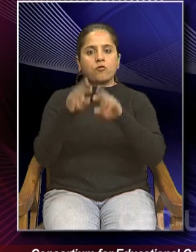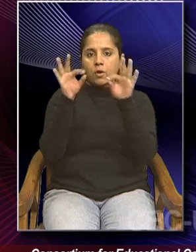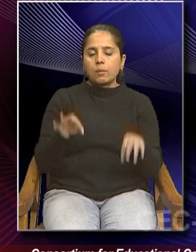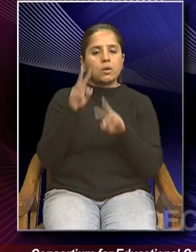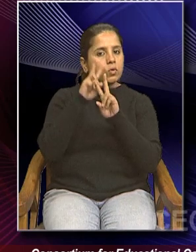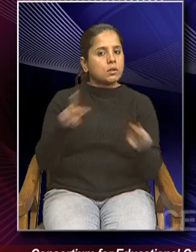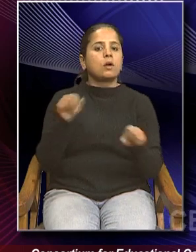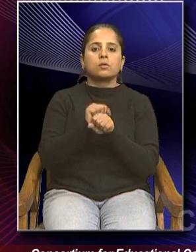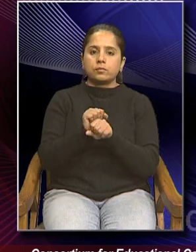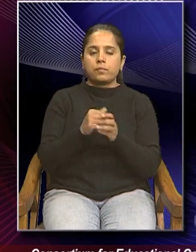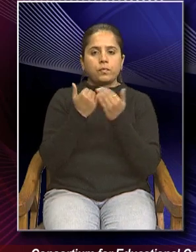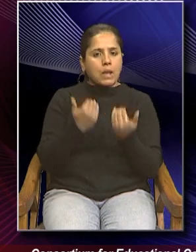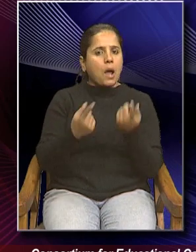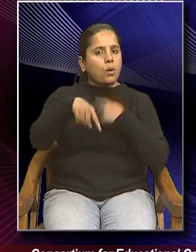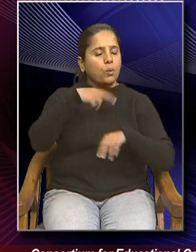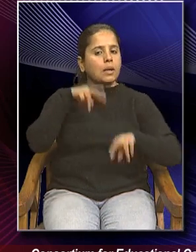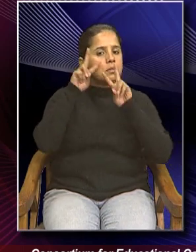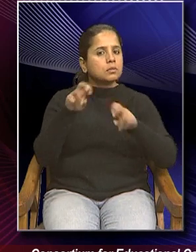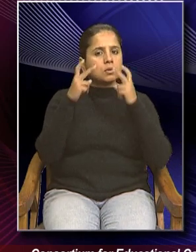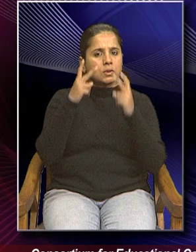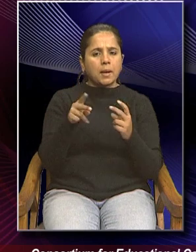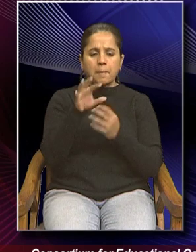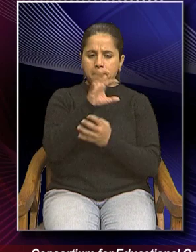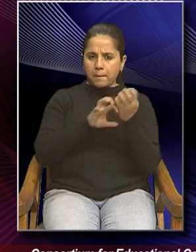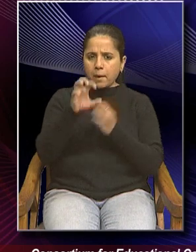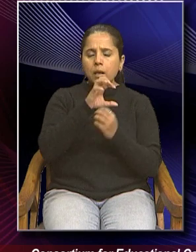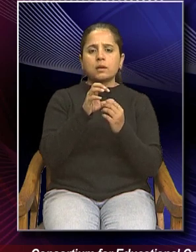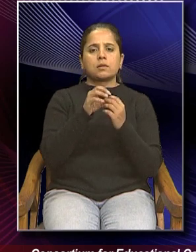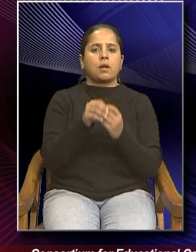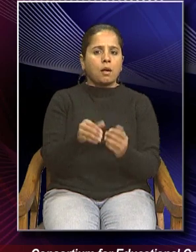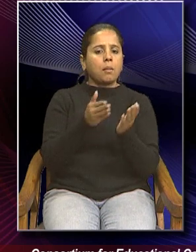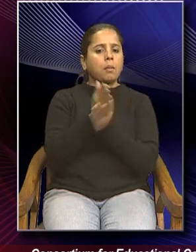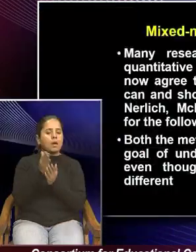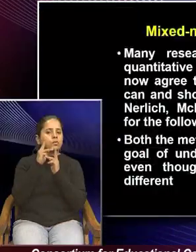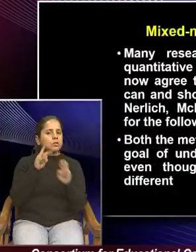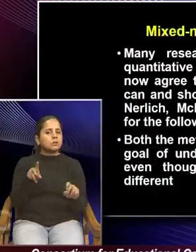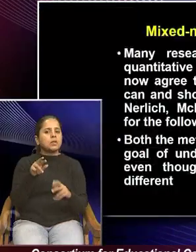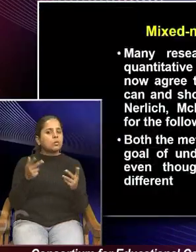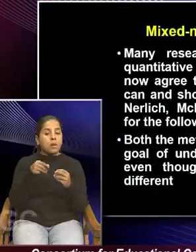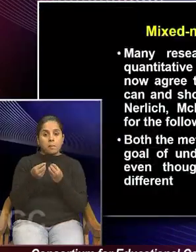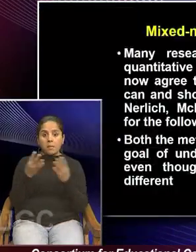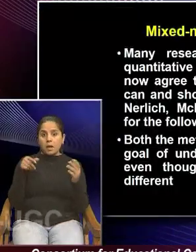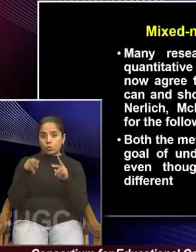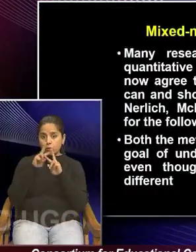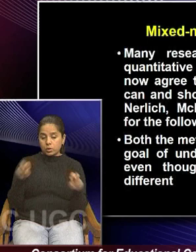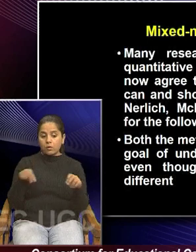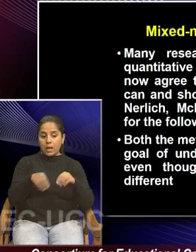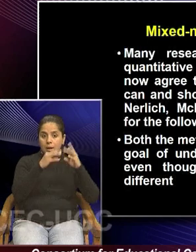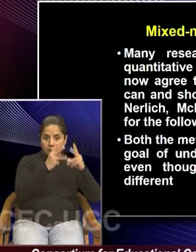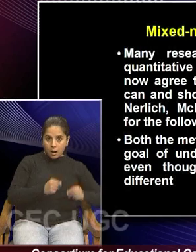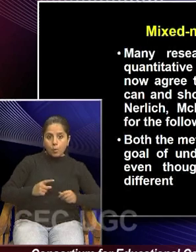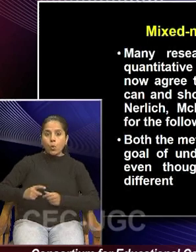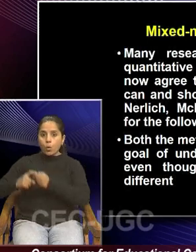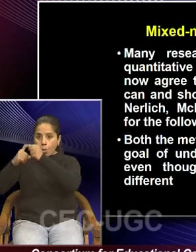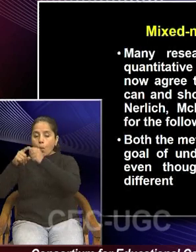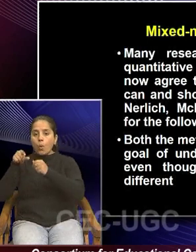research. Let us now examine what is mixed method research. Many researchers from both the quantitative and